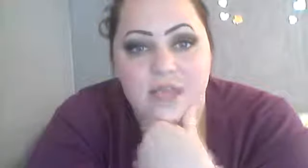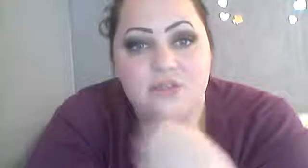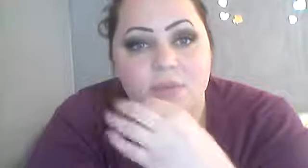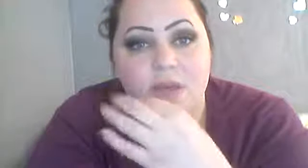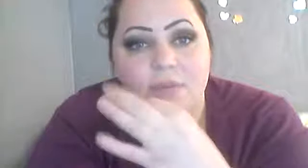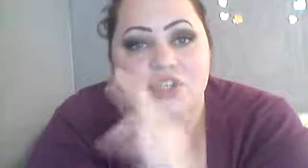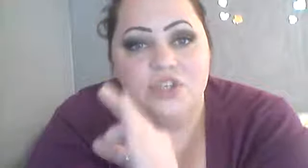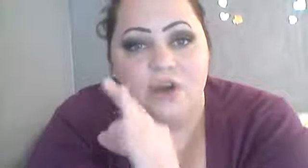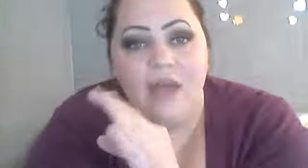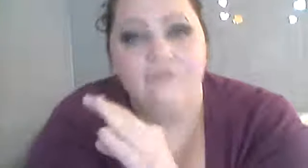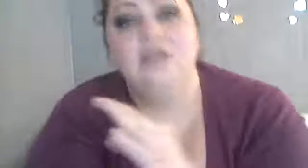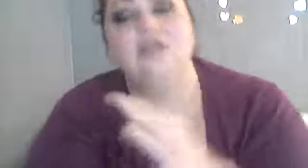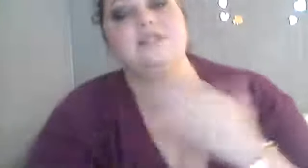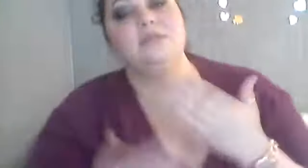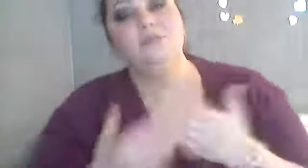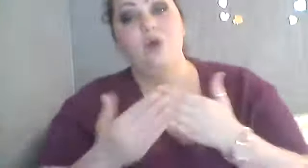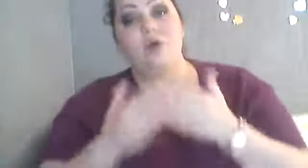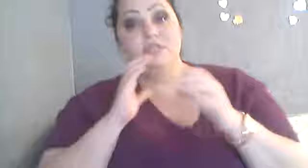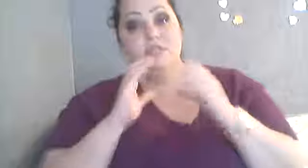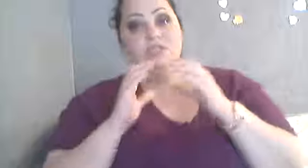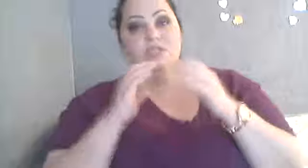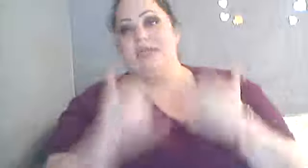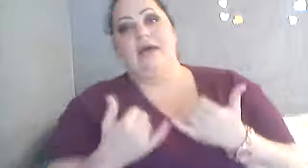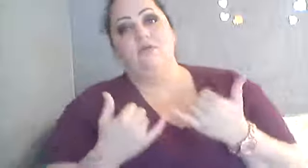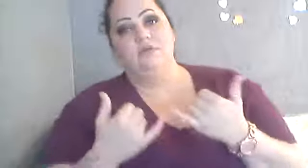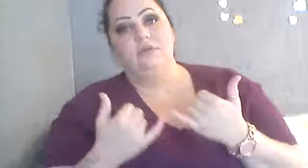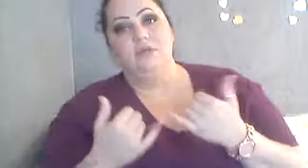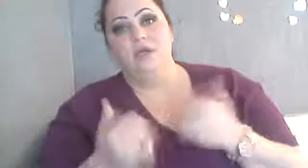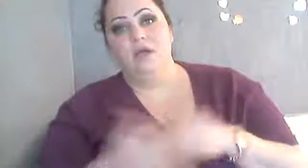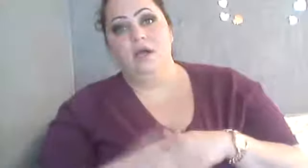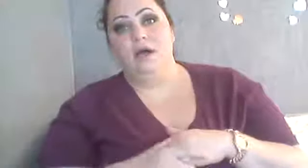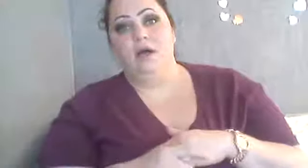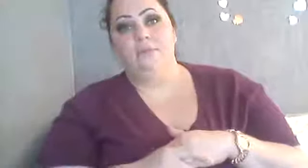you should be able to start having simple conversations now. Um,